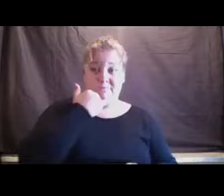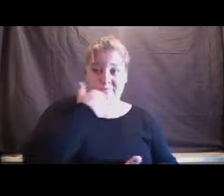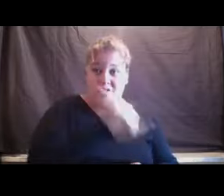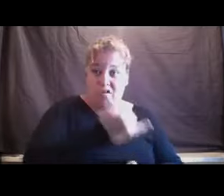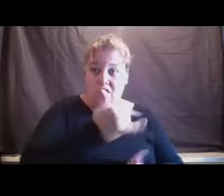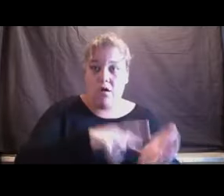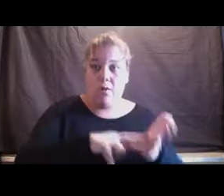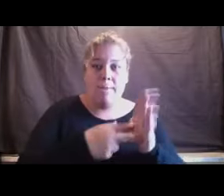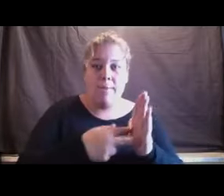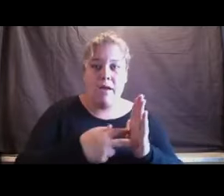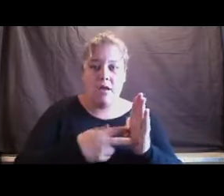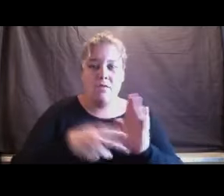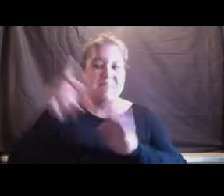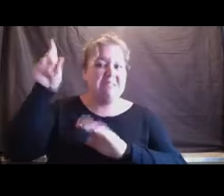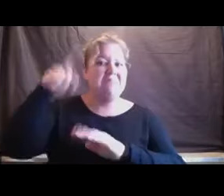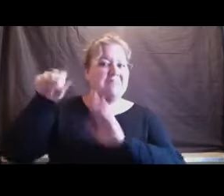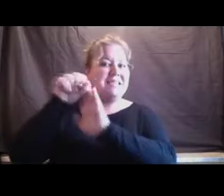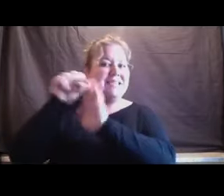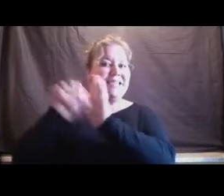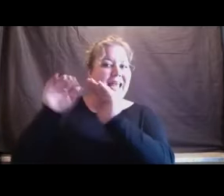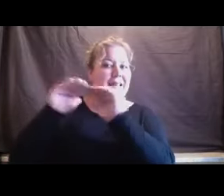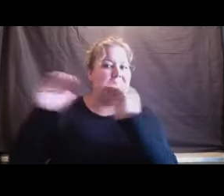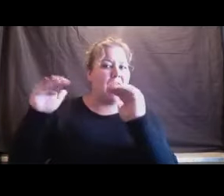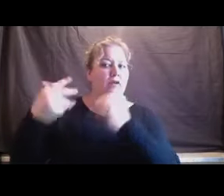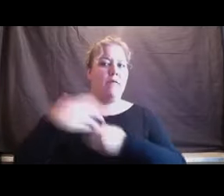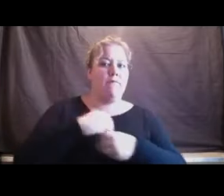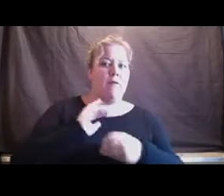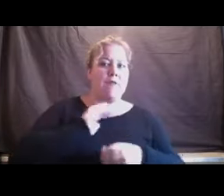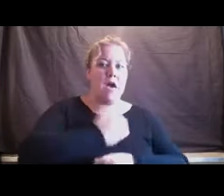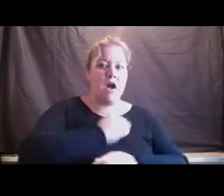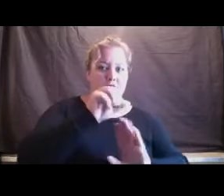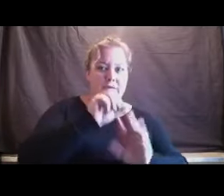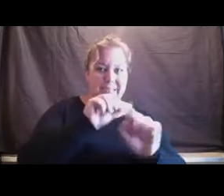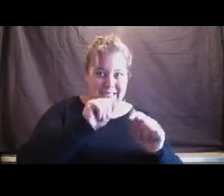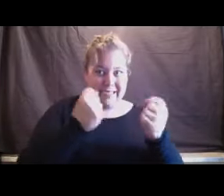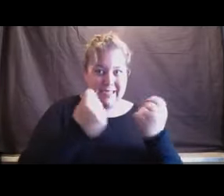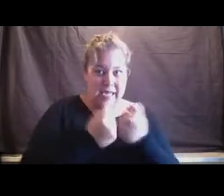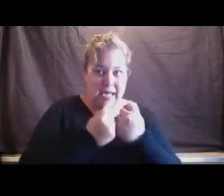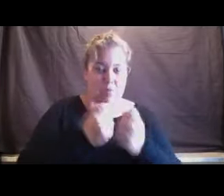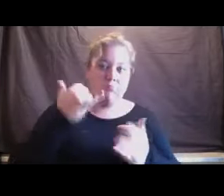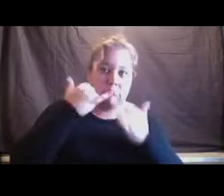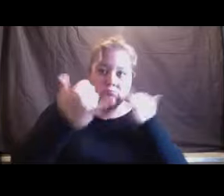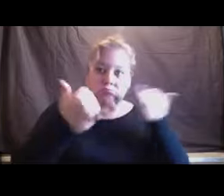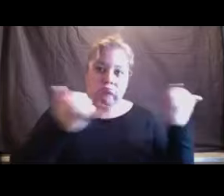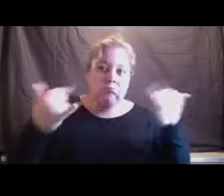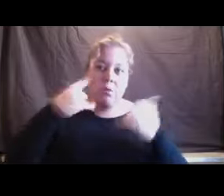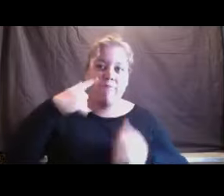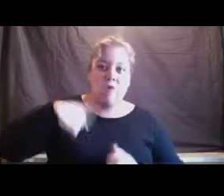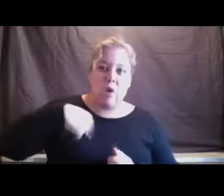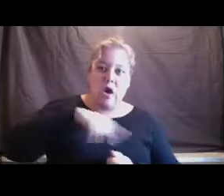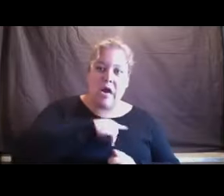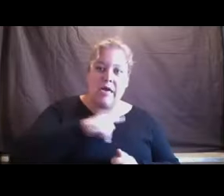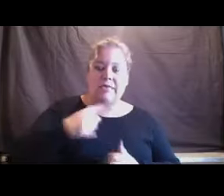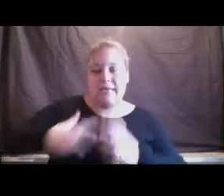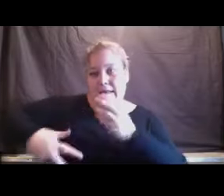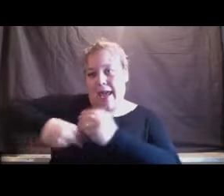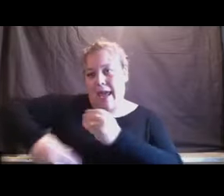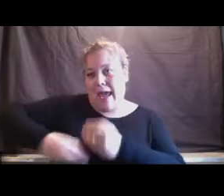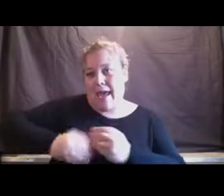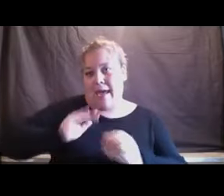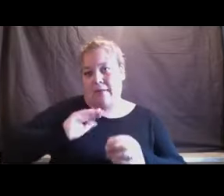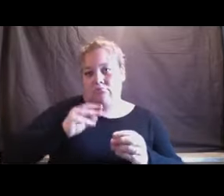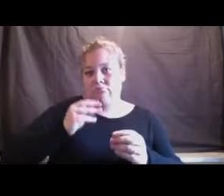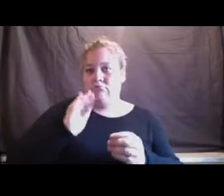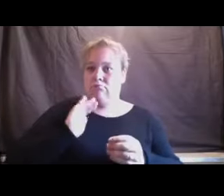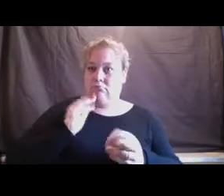becomes sort of part of our team and does some of those calls, enters that information into our disease surveillance system.